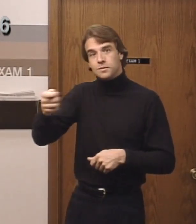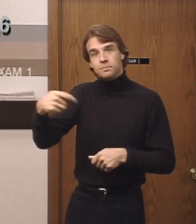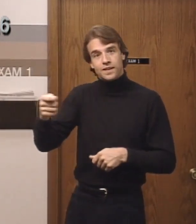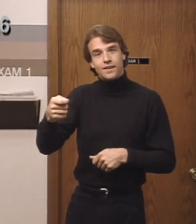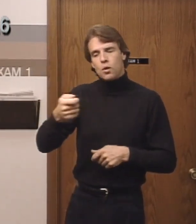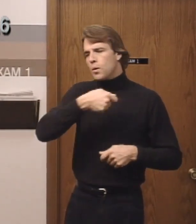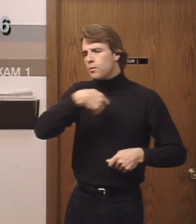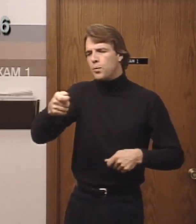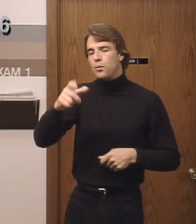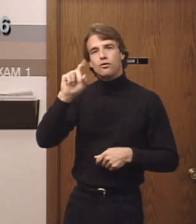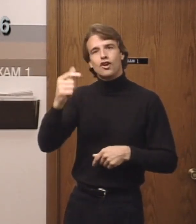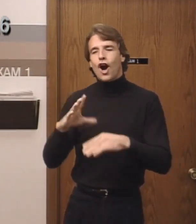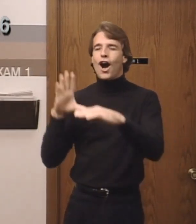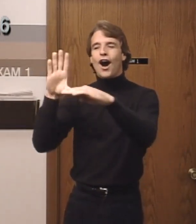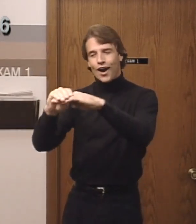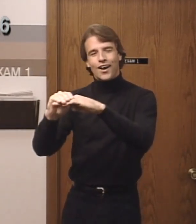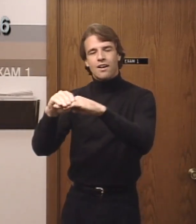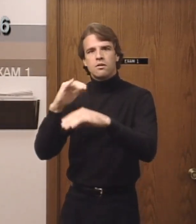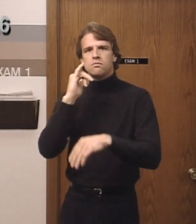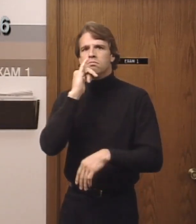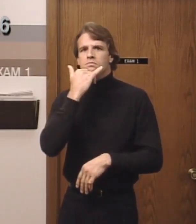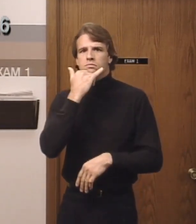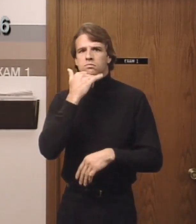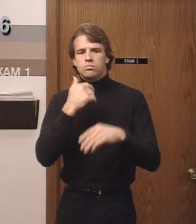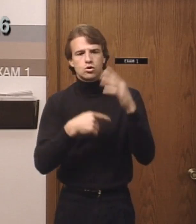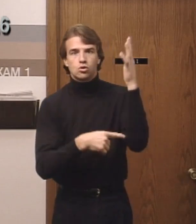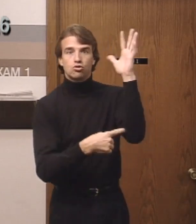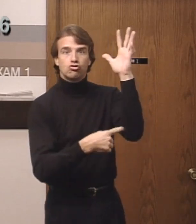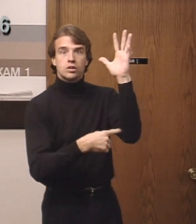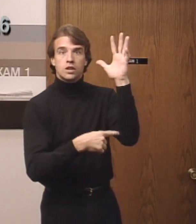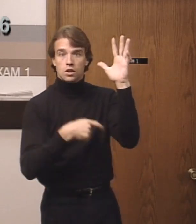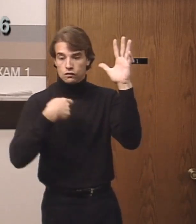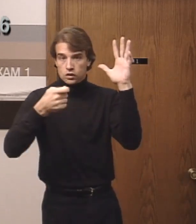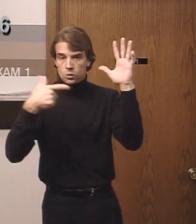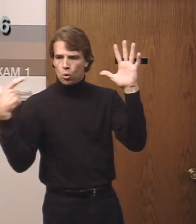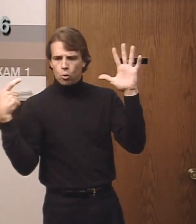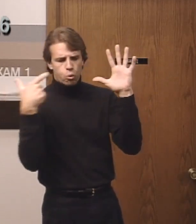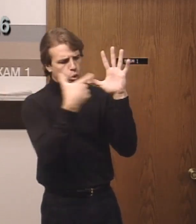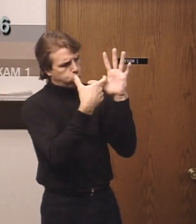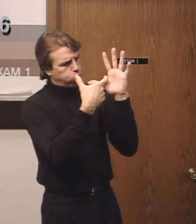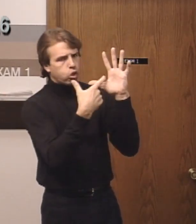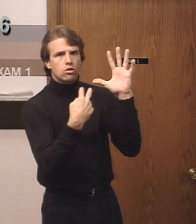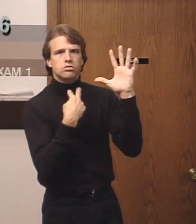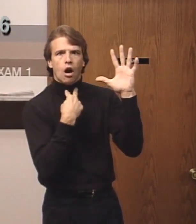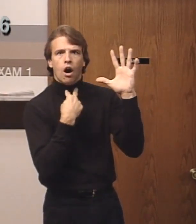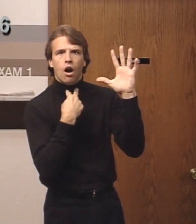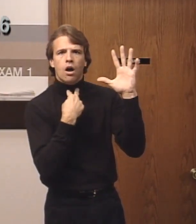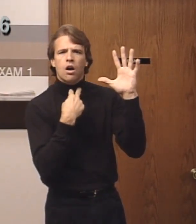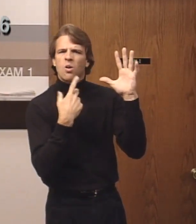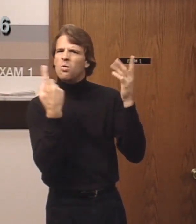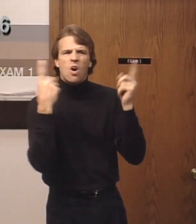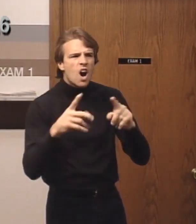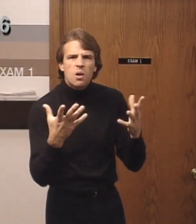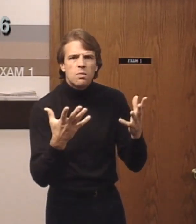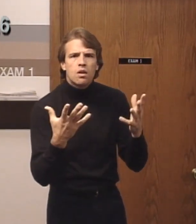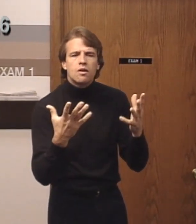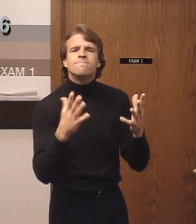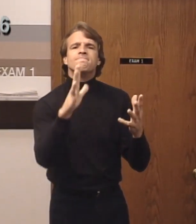dog, tossing a frisbee which the dog retrieved. Then by accident, the frisbee got stuck in a